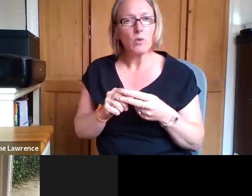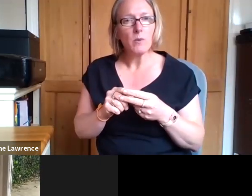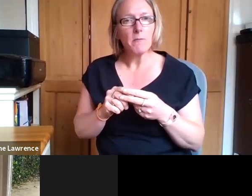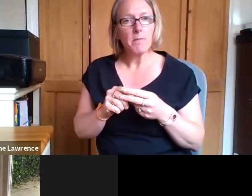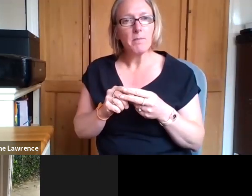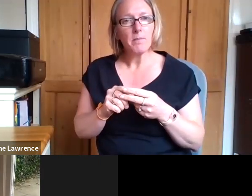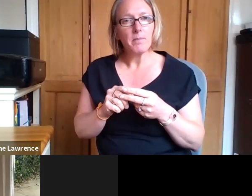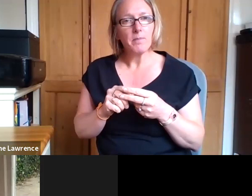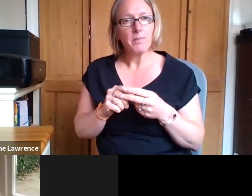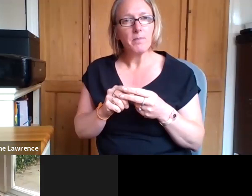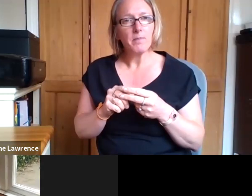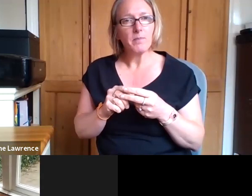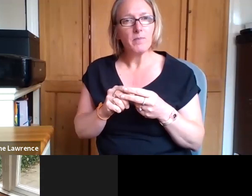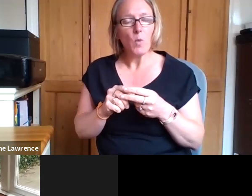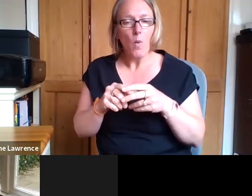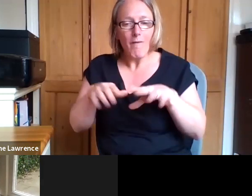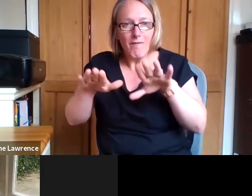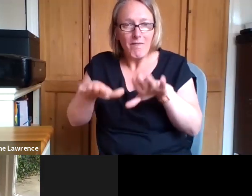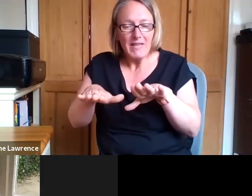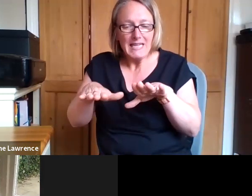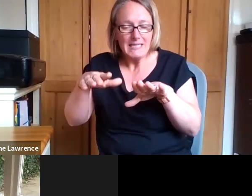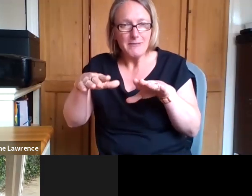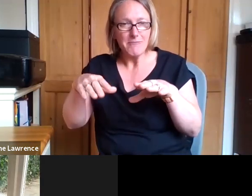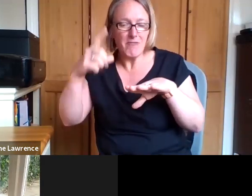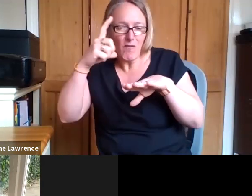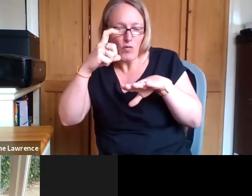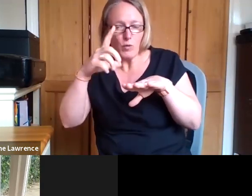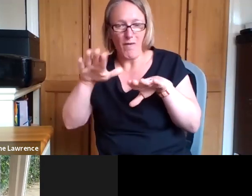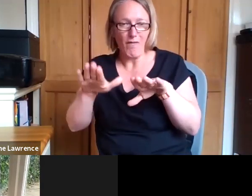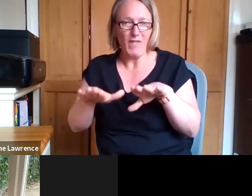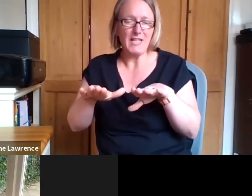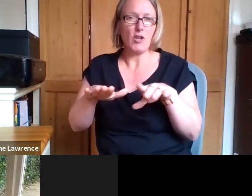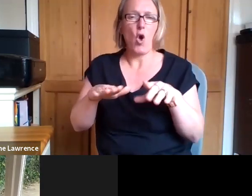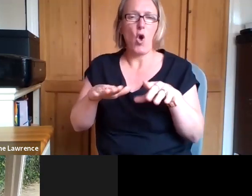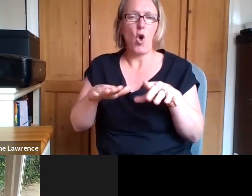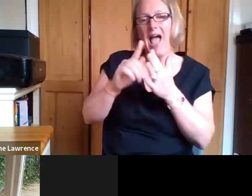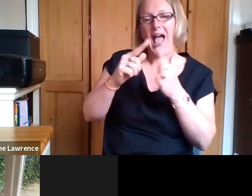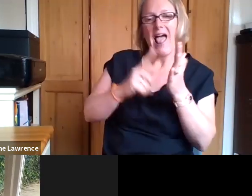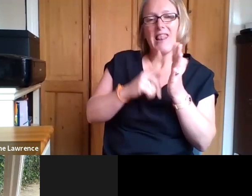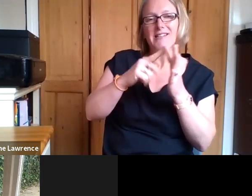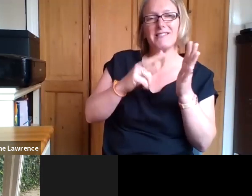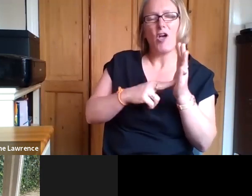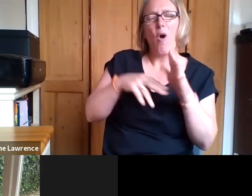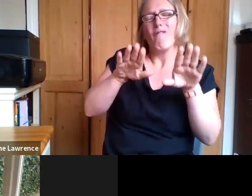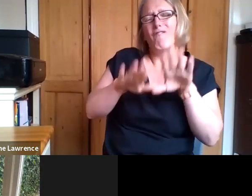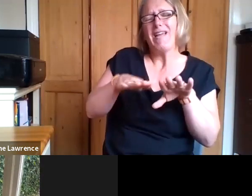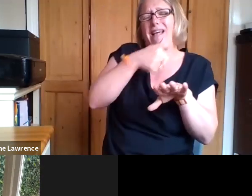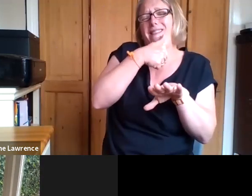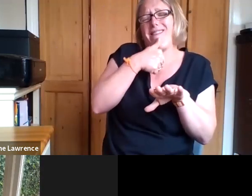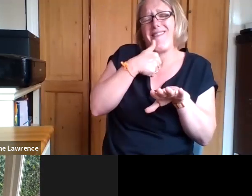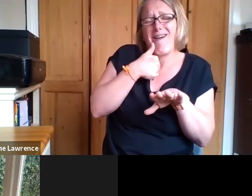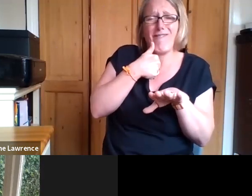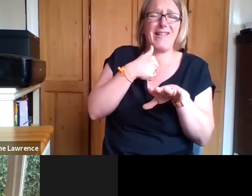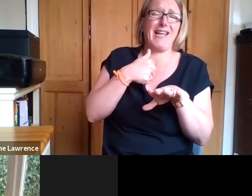And then we can do little feet. Oh, don't. It's the feet, Sandra. It's the feet that get me every time.